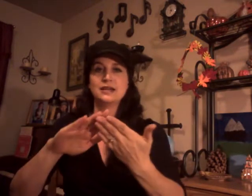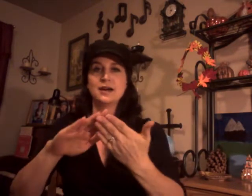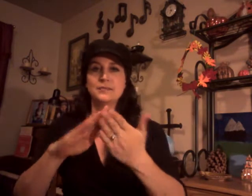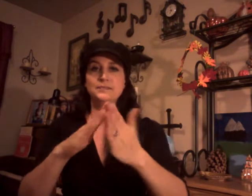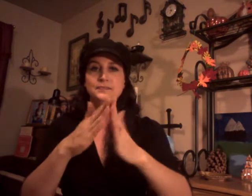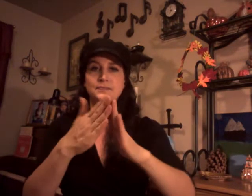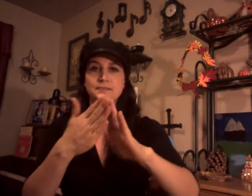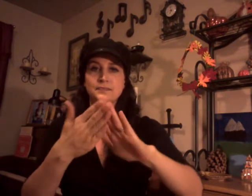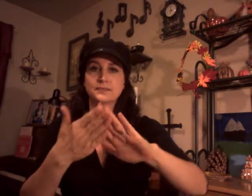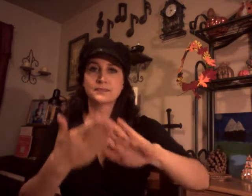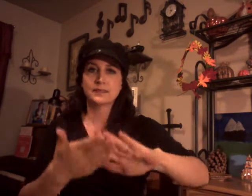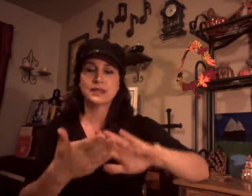become